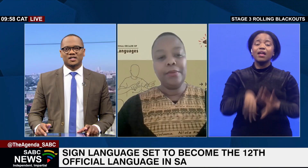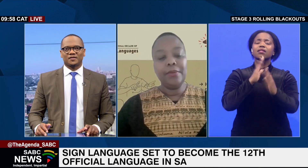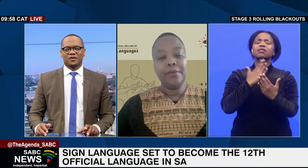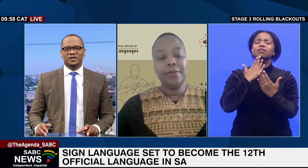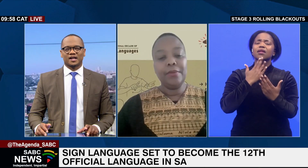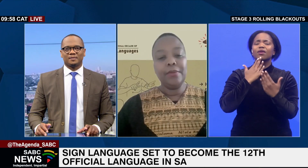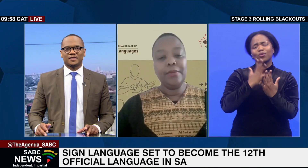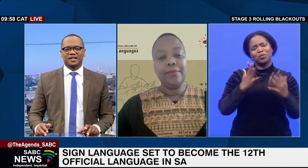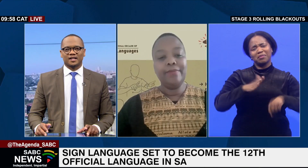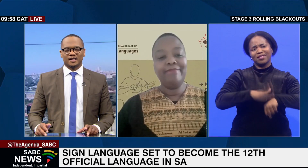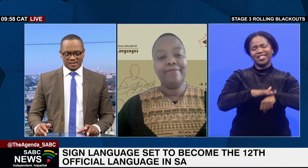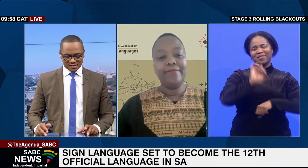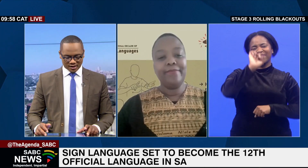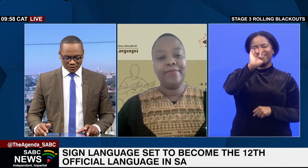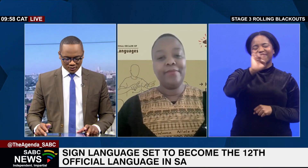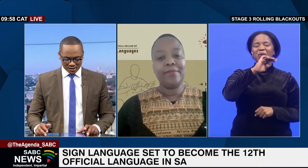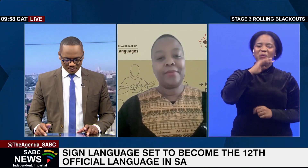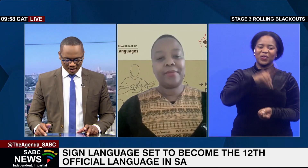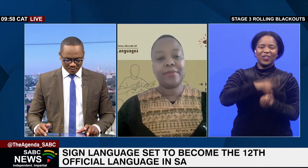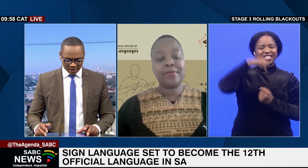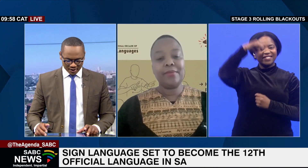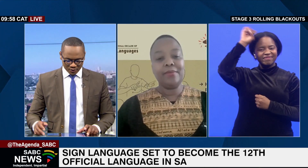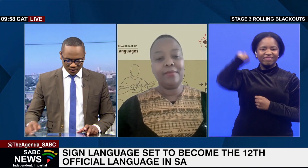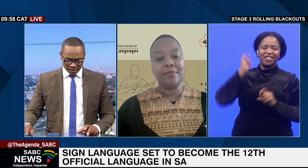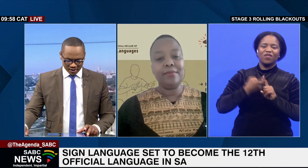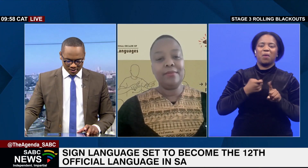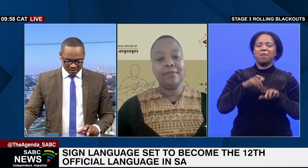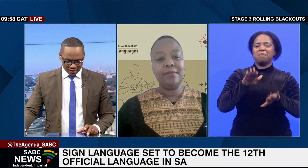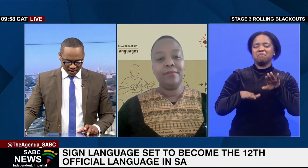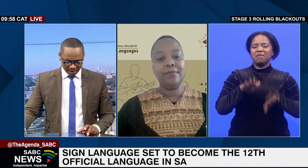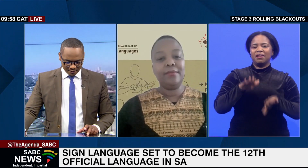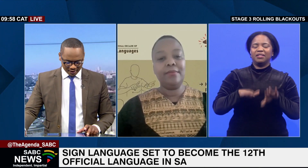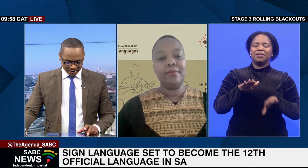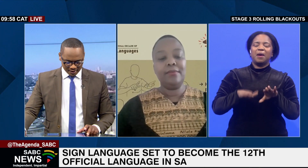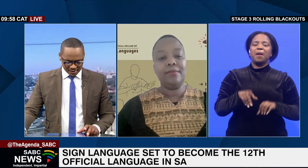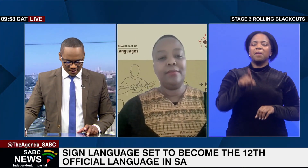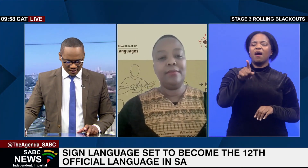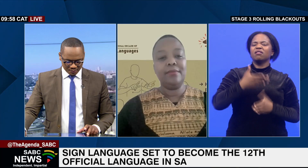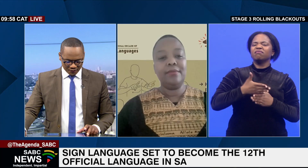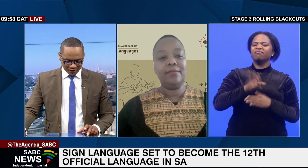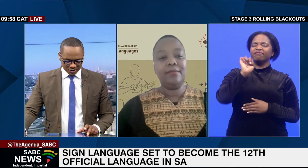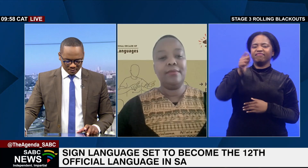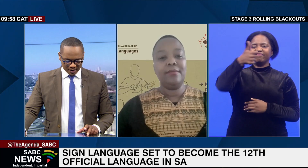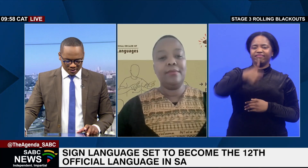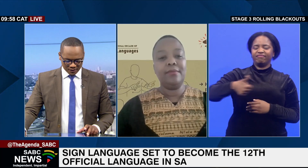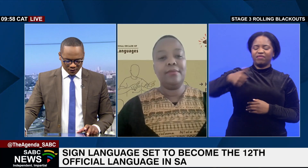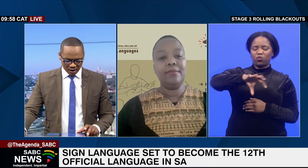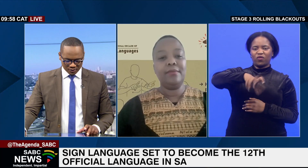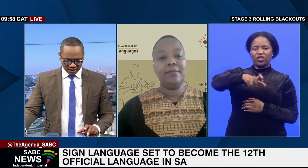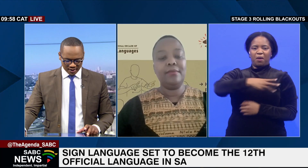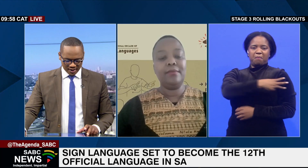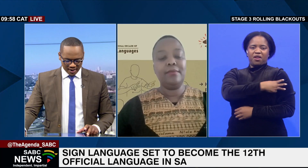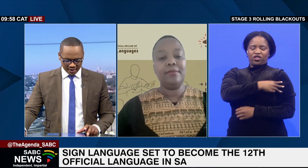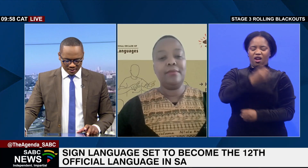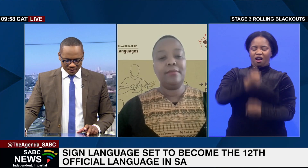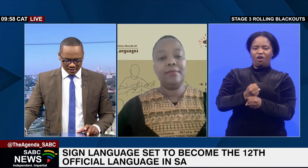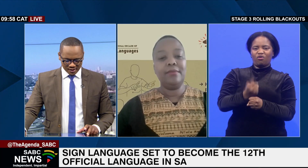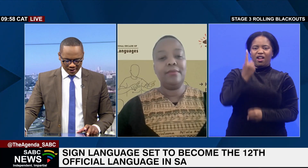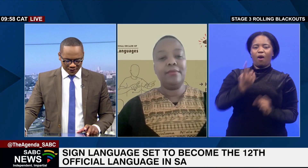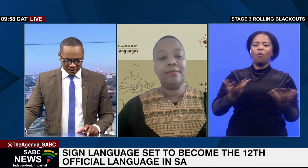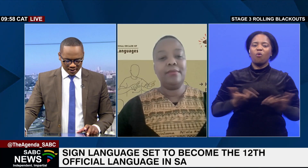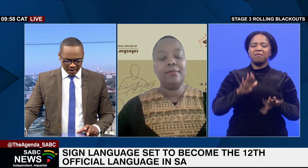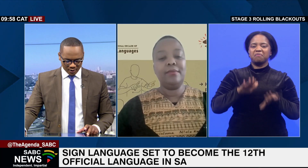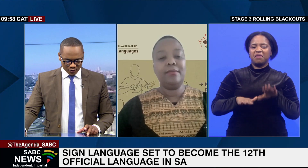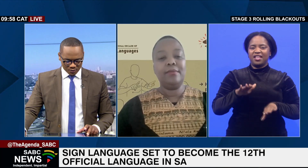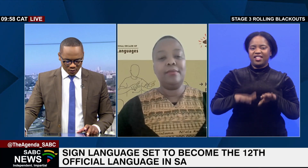you so much for your time. That is Dr. Maepa there, who is the Senior Provincial Manager for Gauteng at the Pan